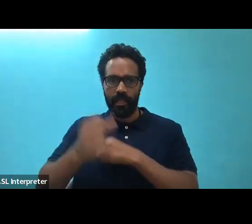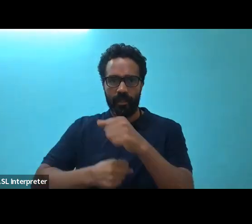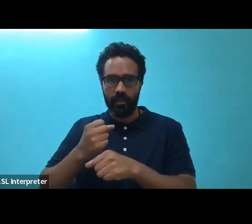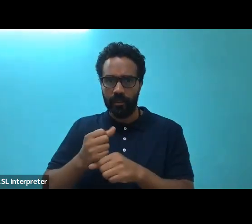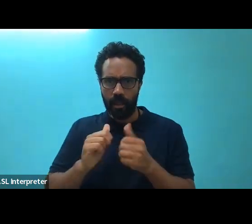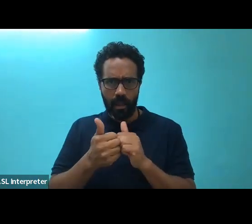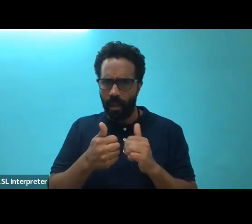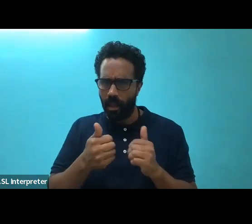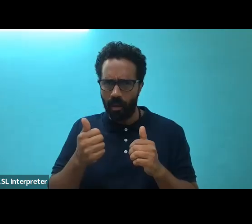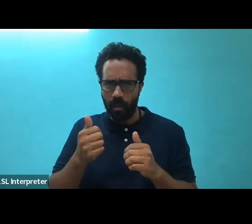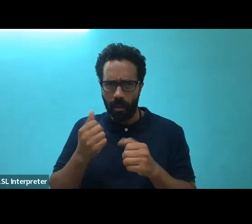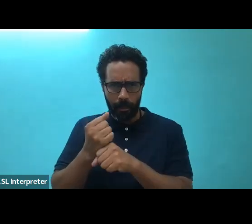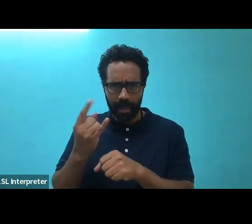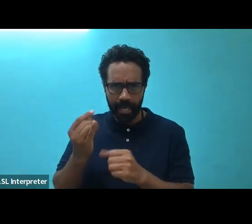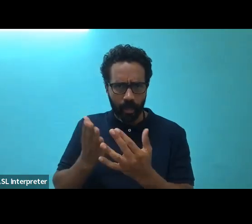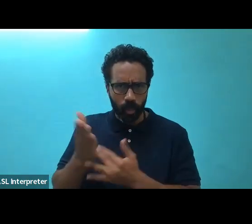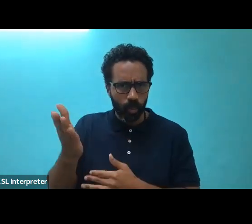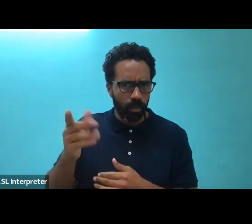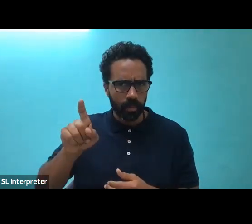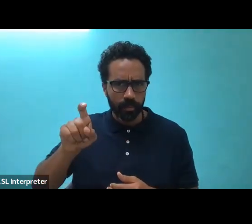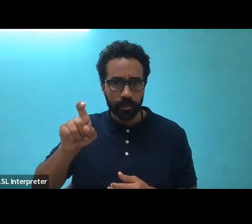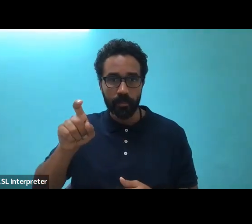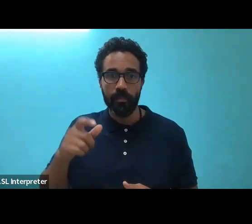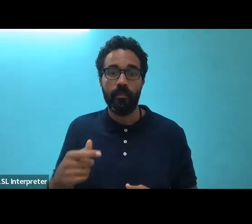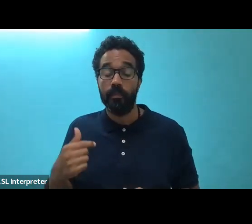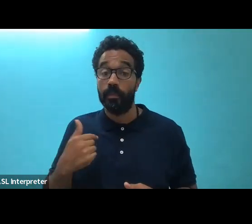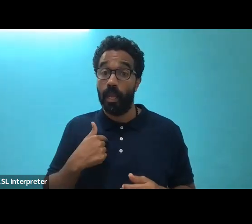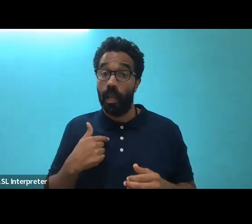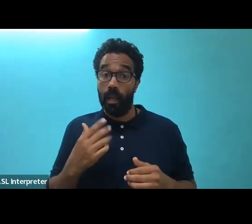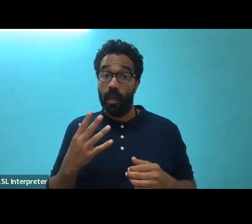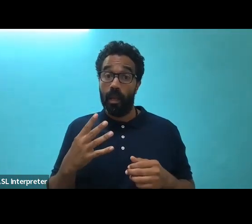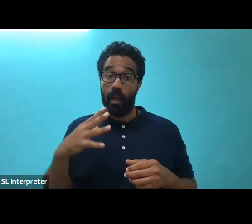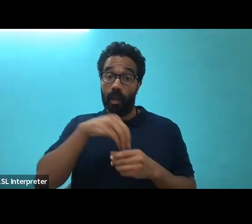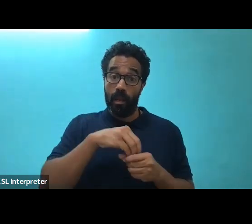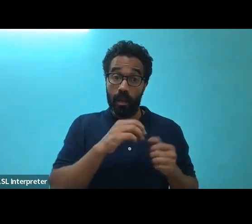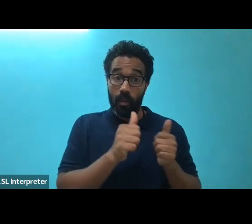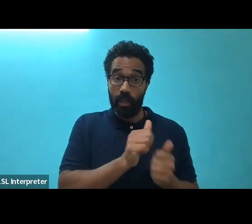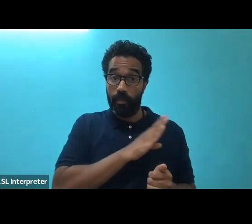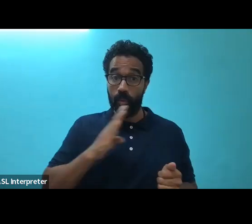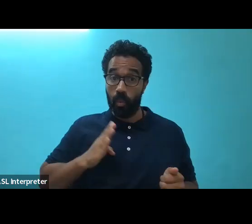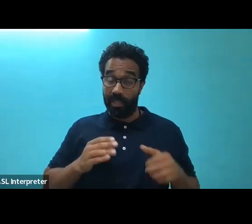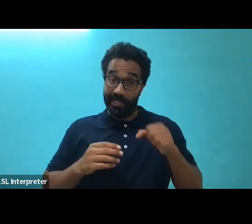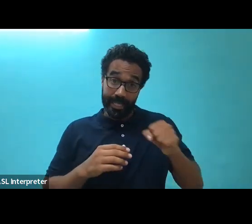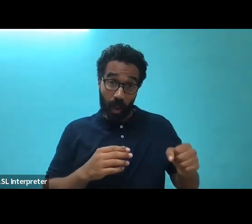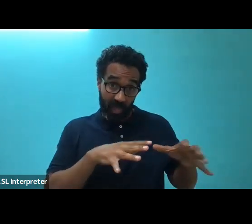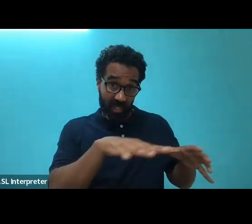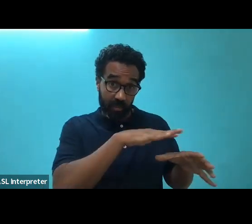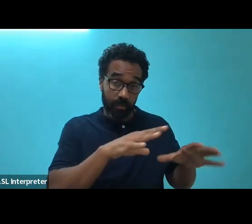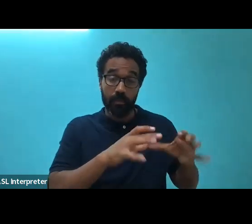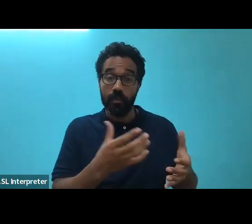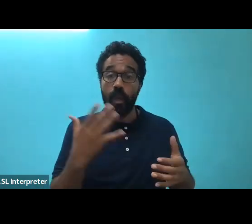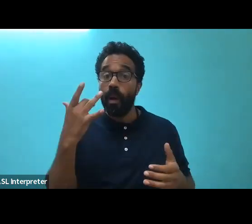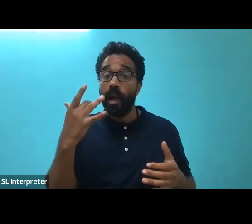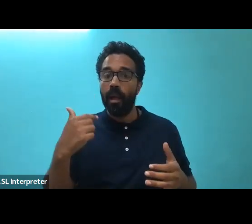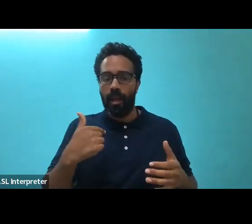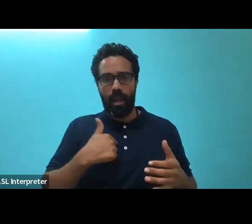counting? I think I'm in good standing with the board here and the staff. And it's because I believe in